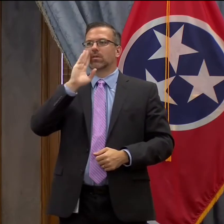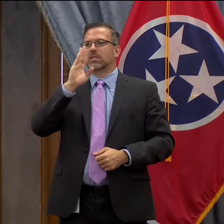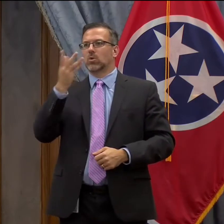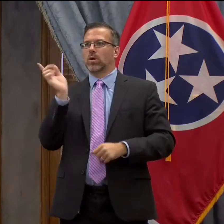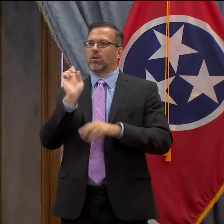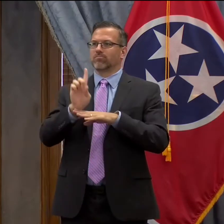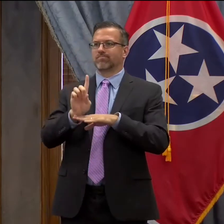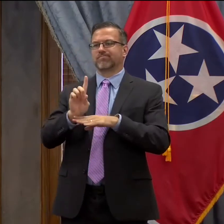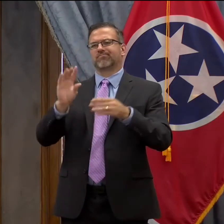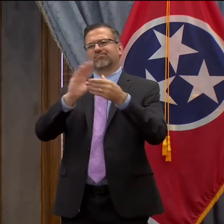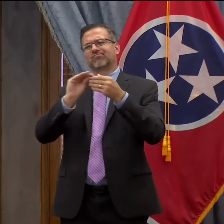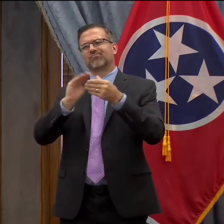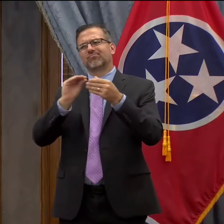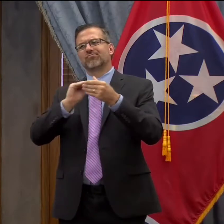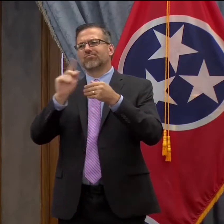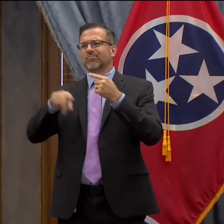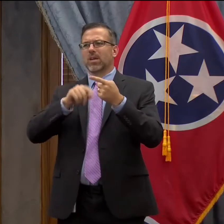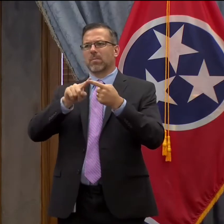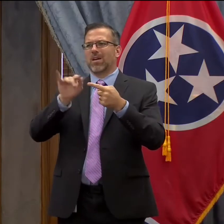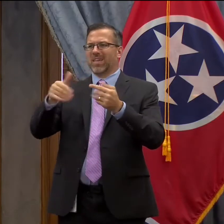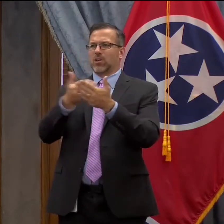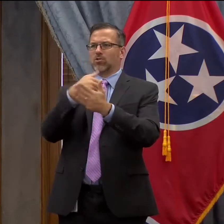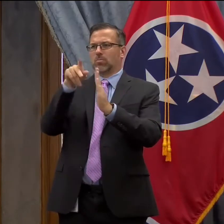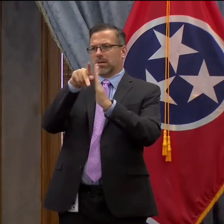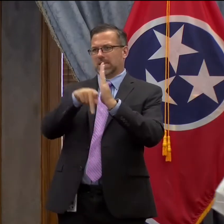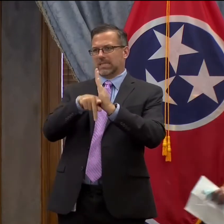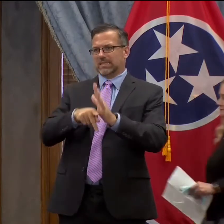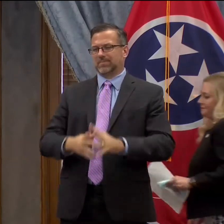few comments about that new policy in our state.